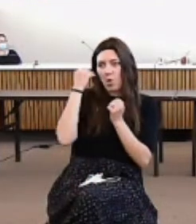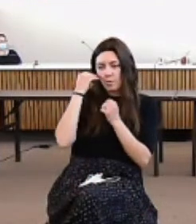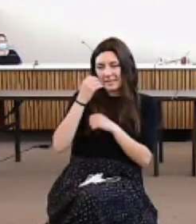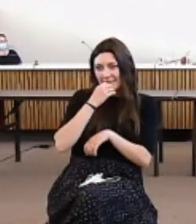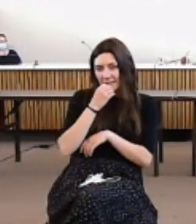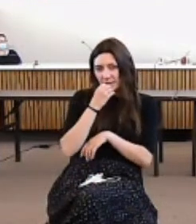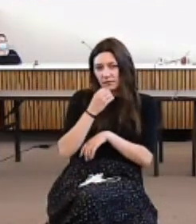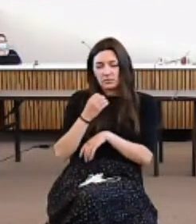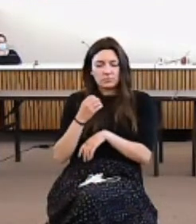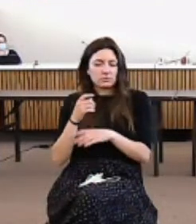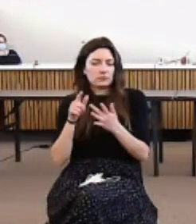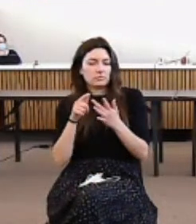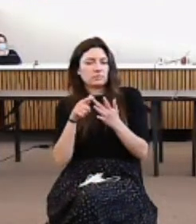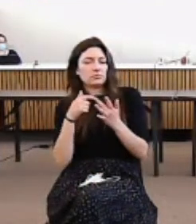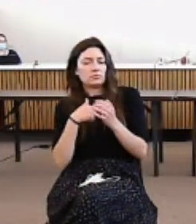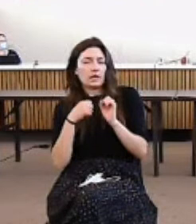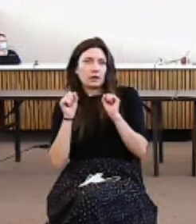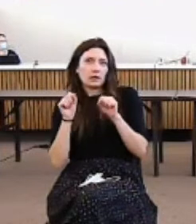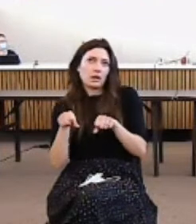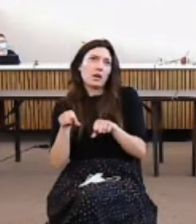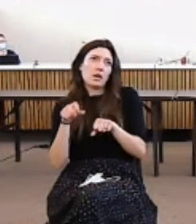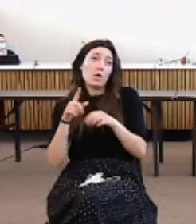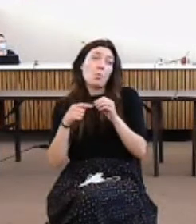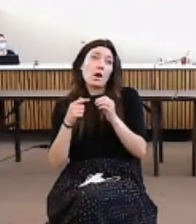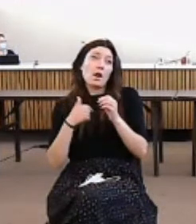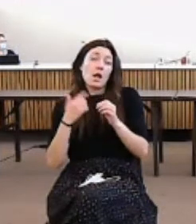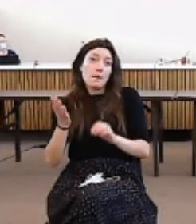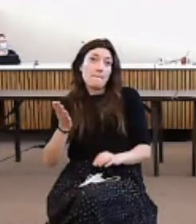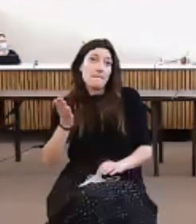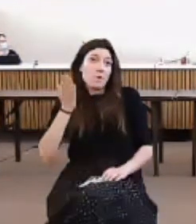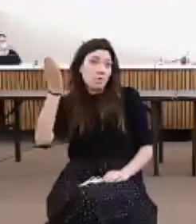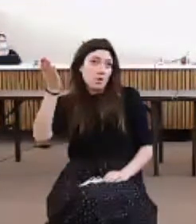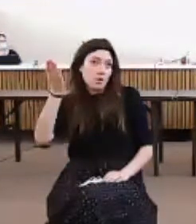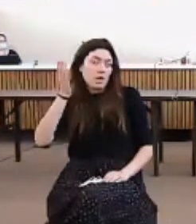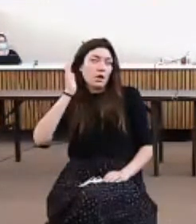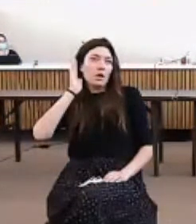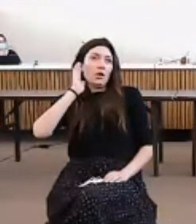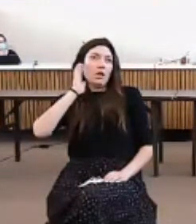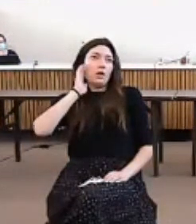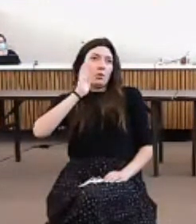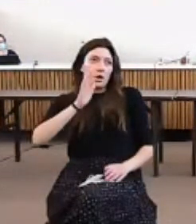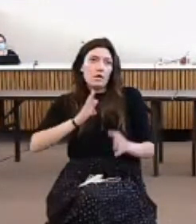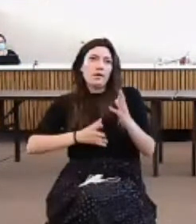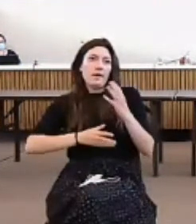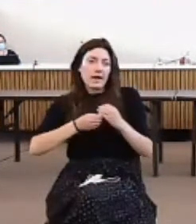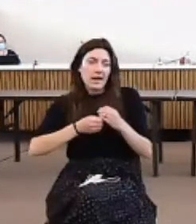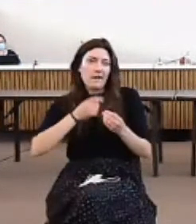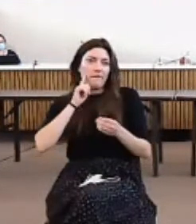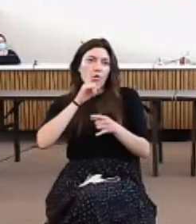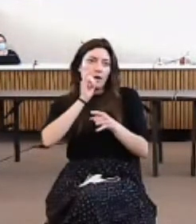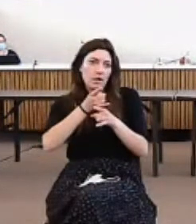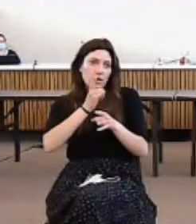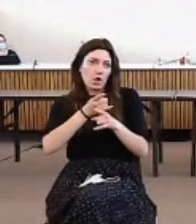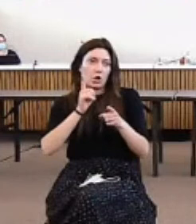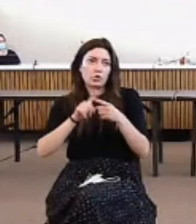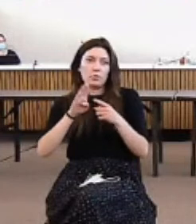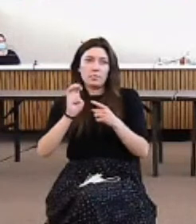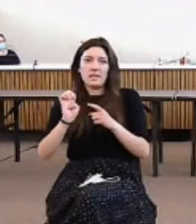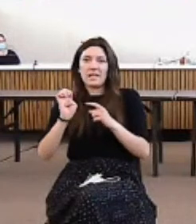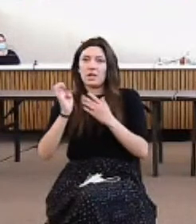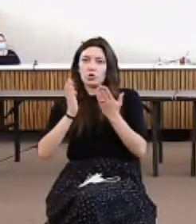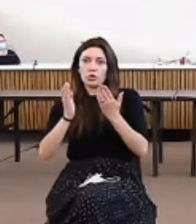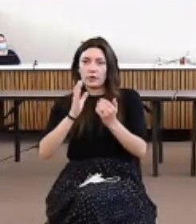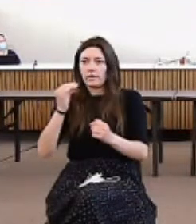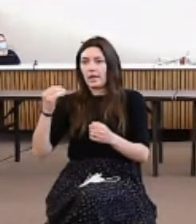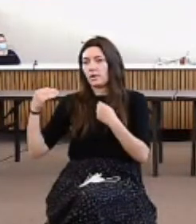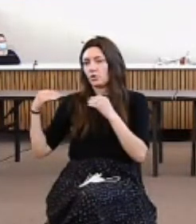do this for now? When I put this forth, number 4 will be for alcohol to be served and sold. Okay.